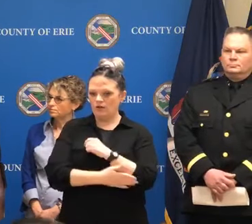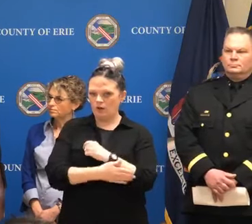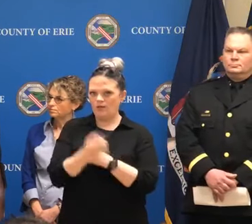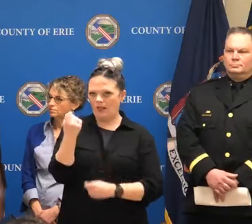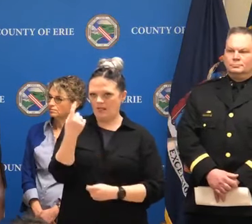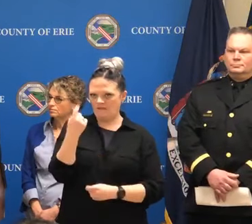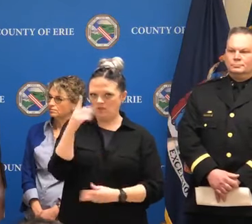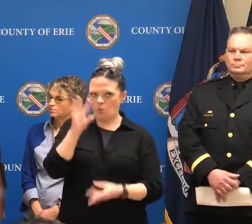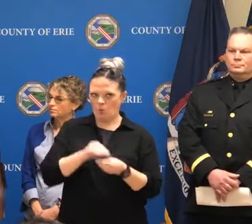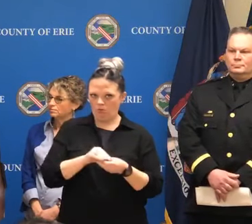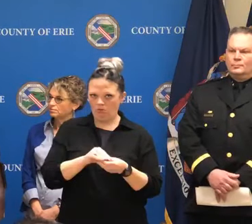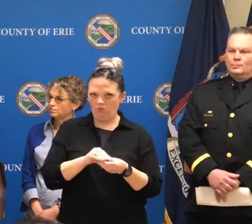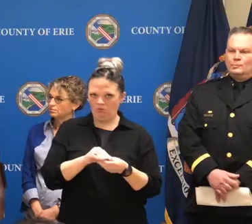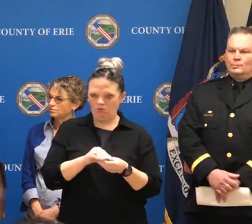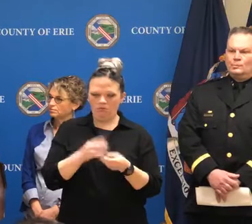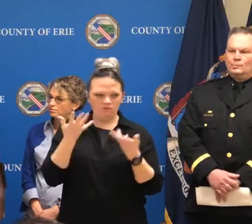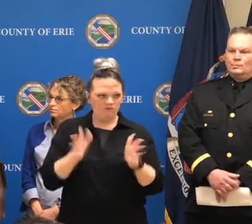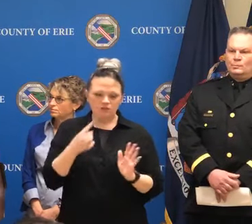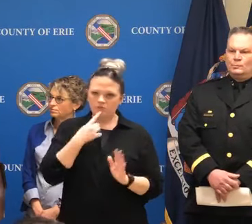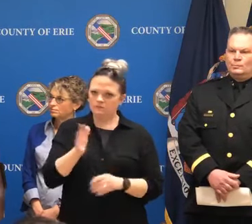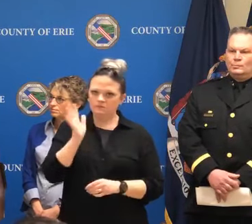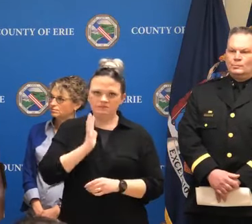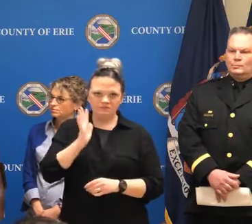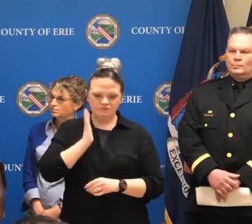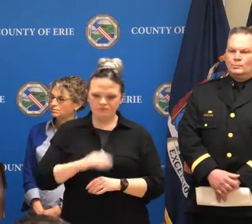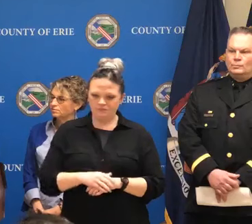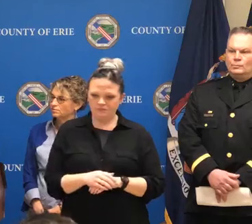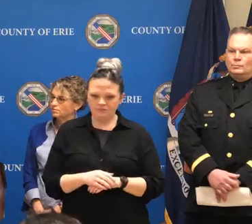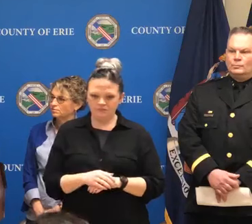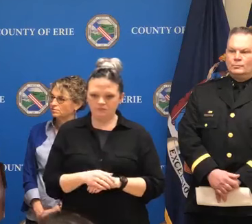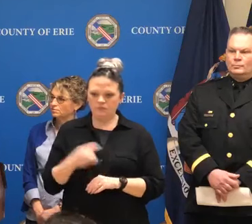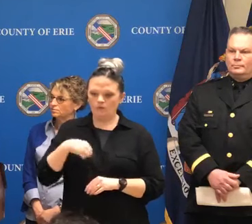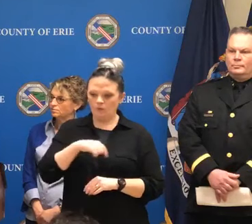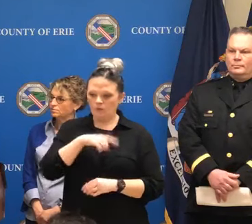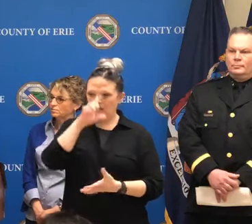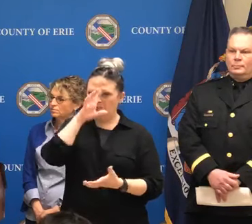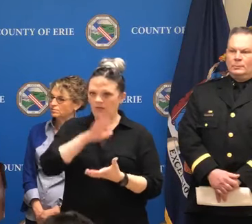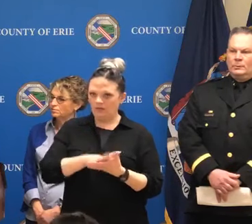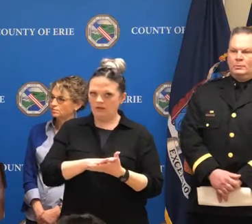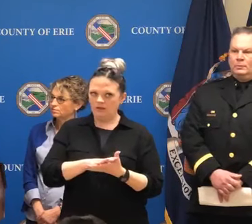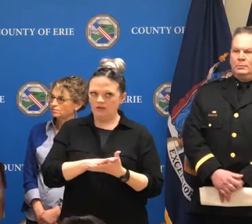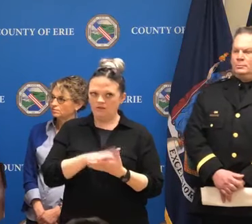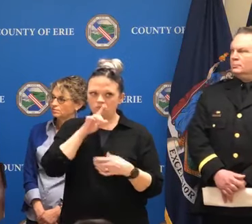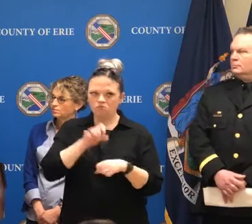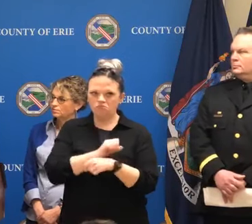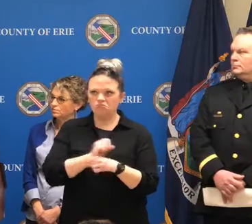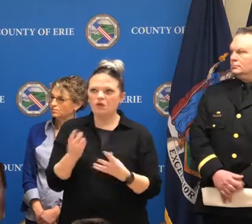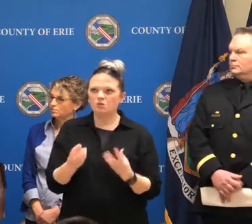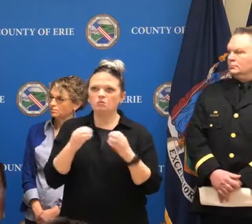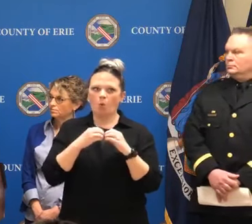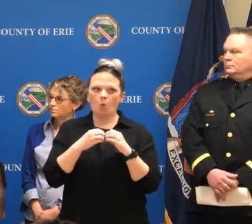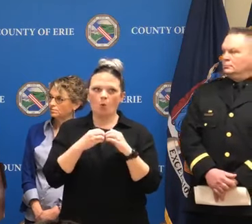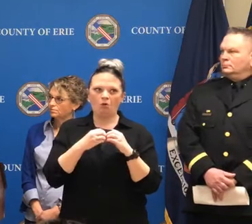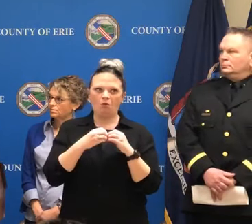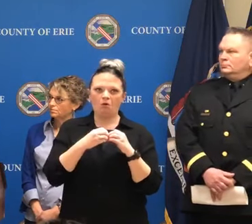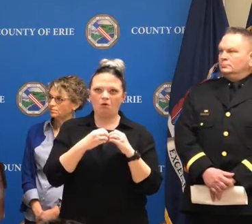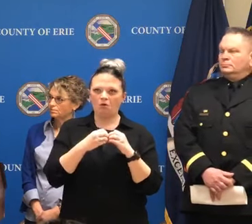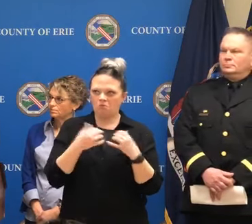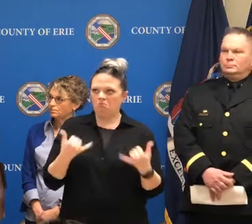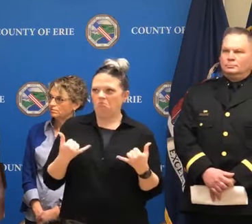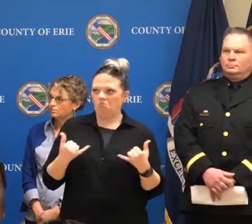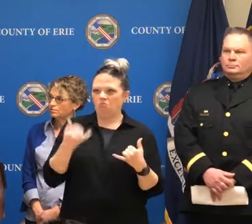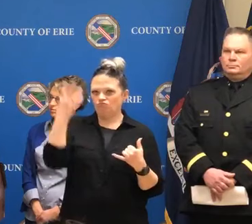11. But as we have said before, we believe there is more, and there are more cases that are existing in